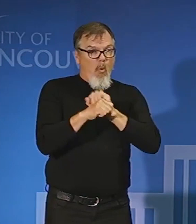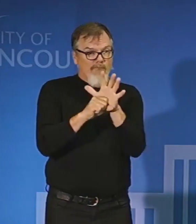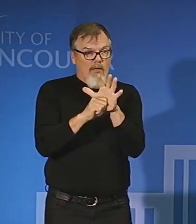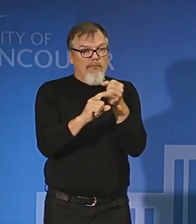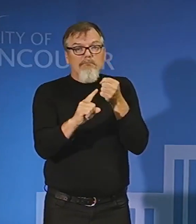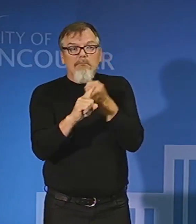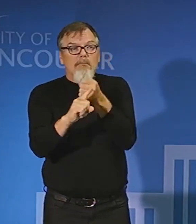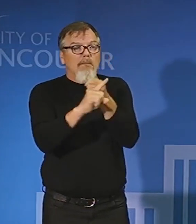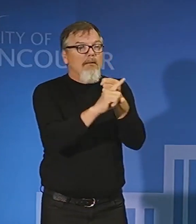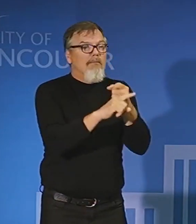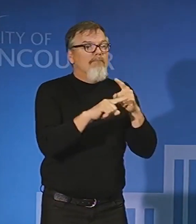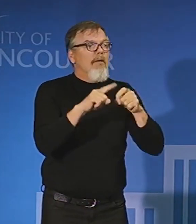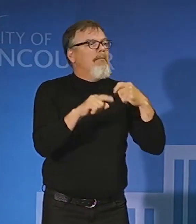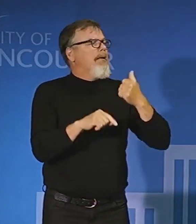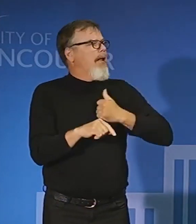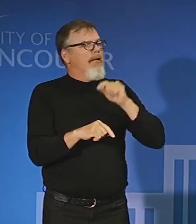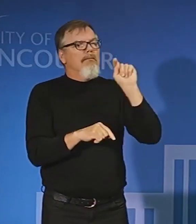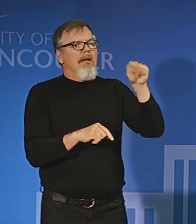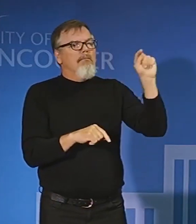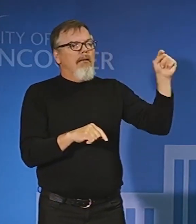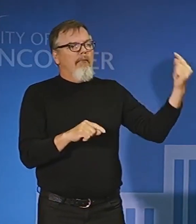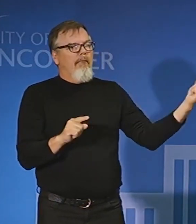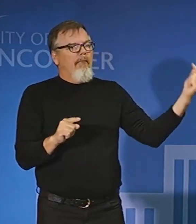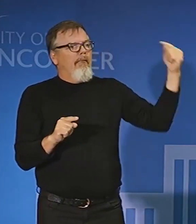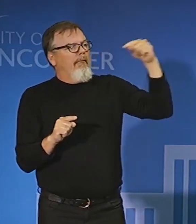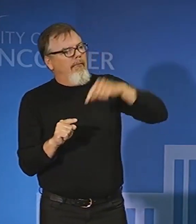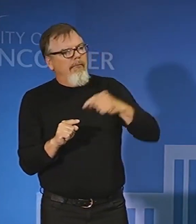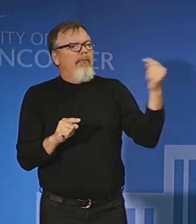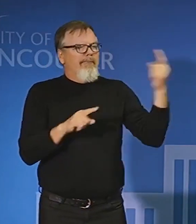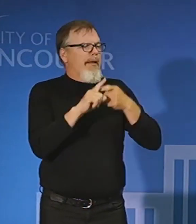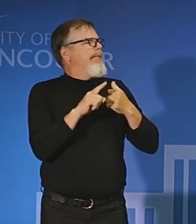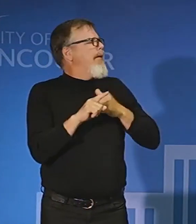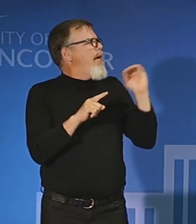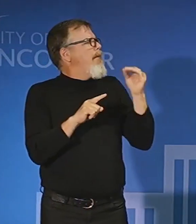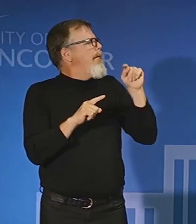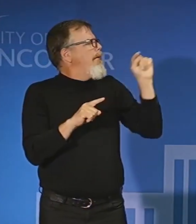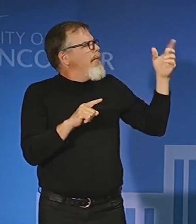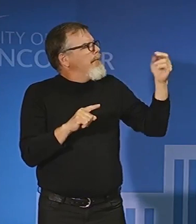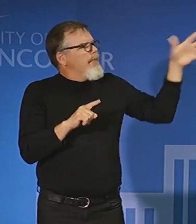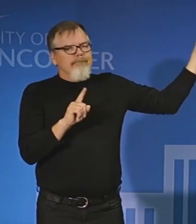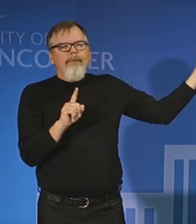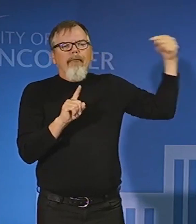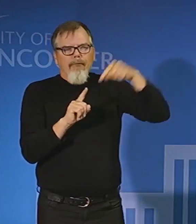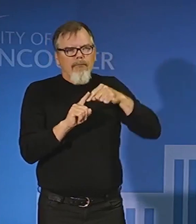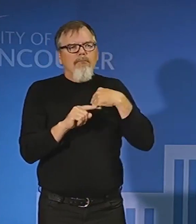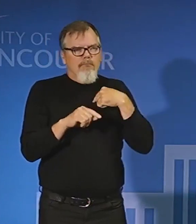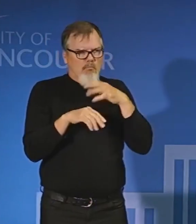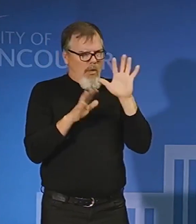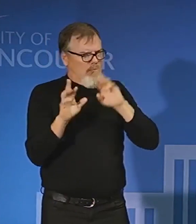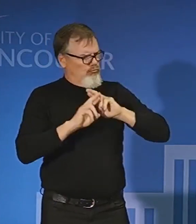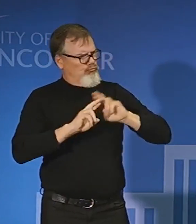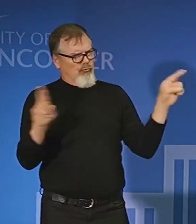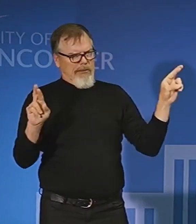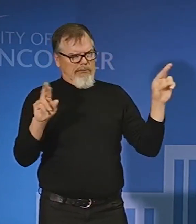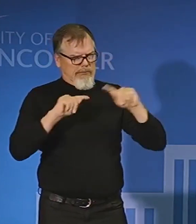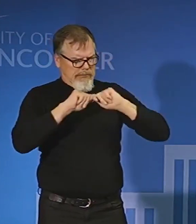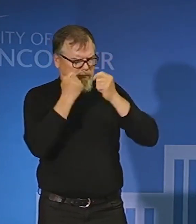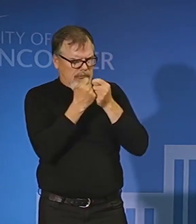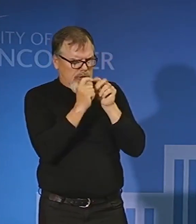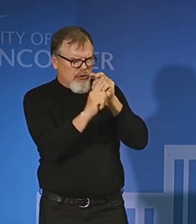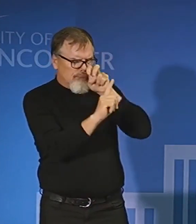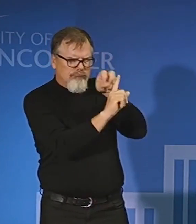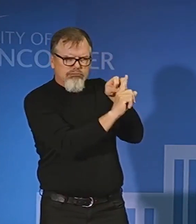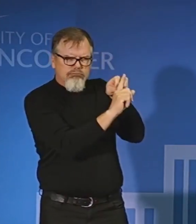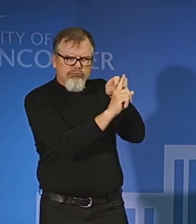other places in Canada that we've identified here. But the good news is our surveillance system is picking up these cases, we're containing them, and we're able to follow them